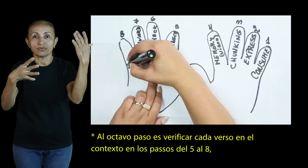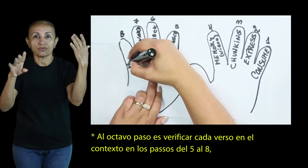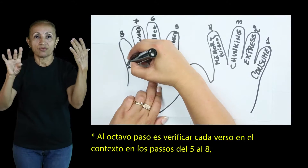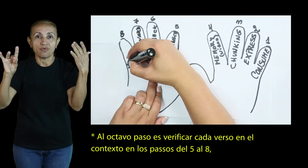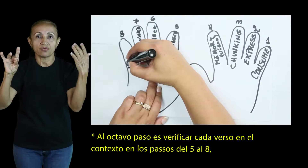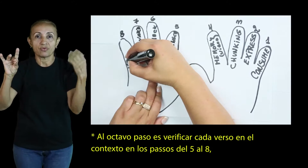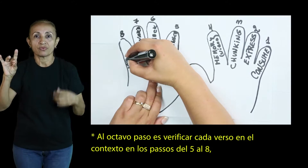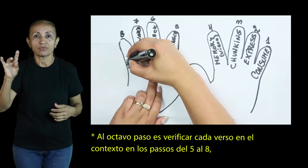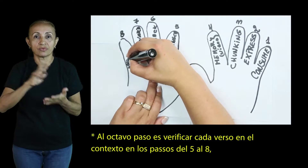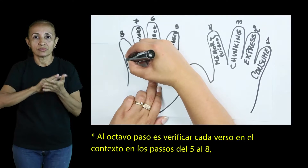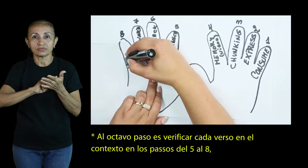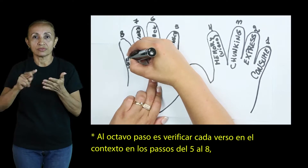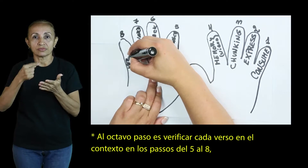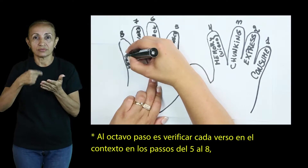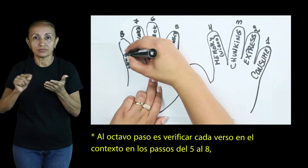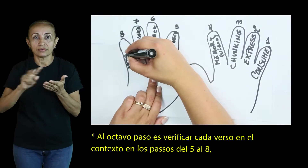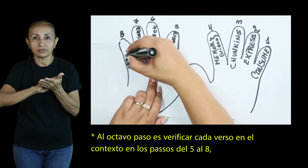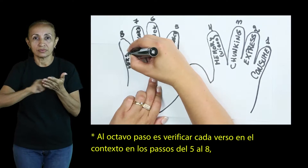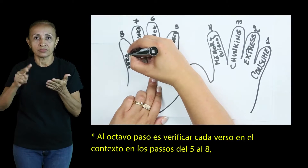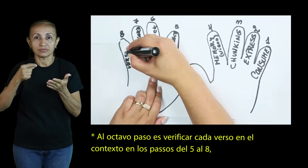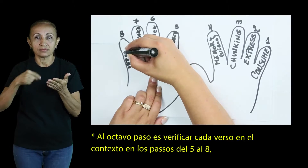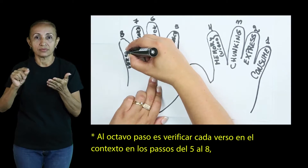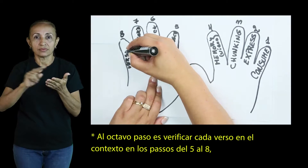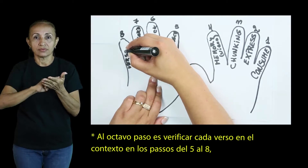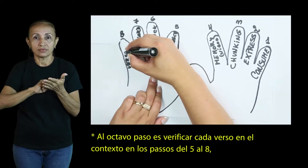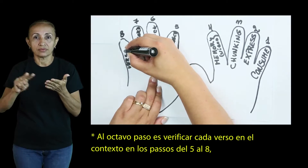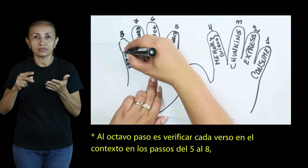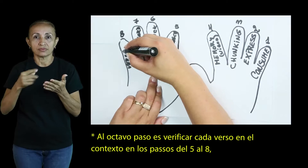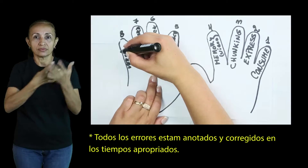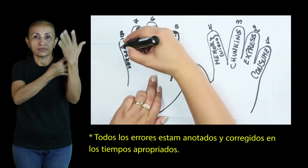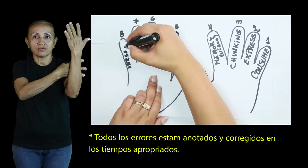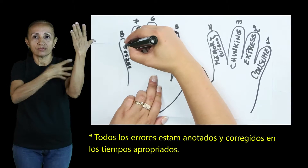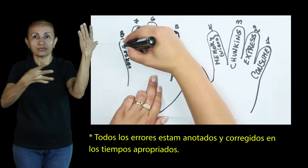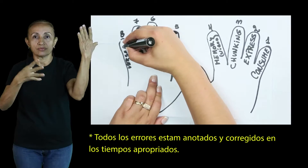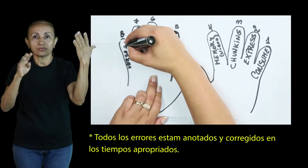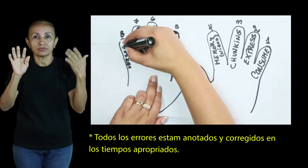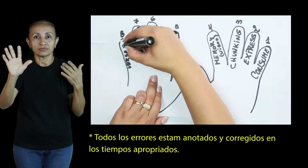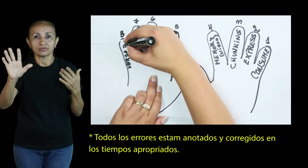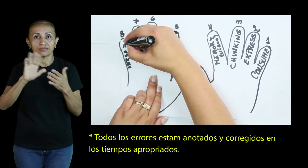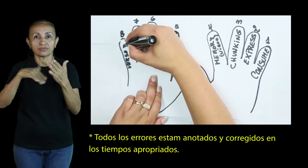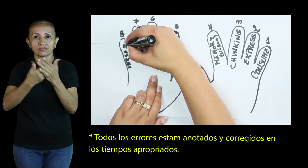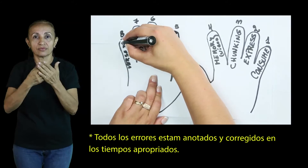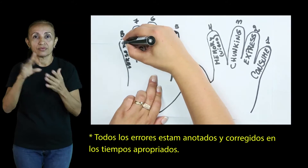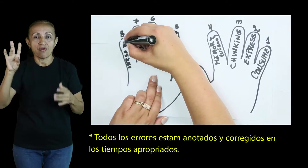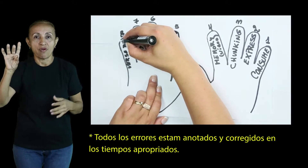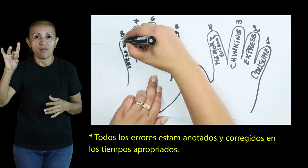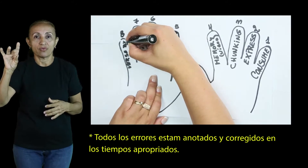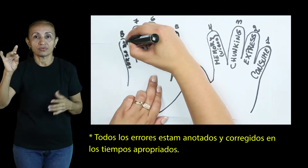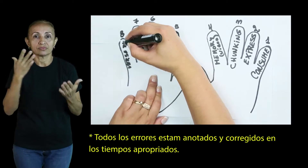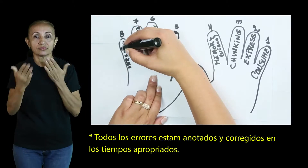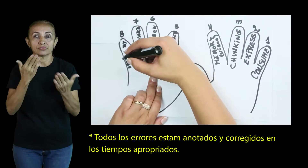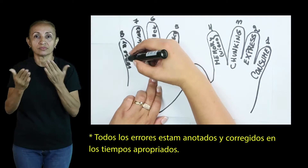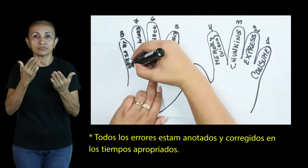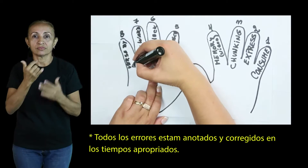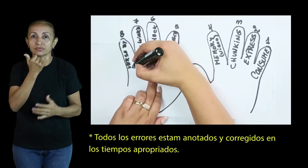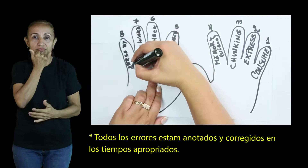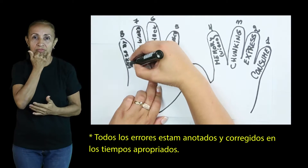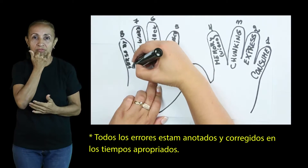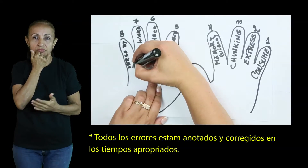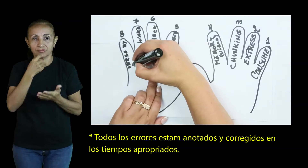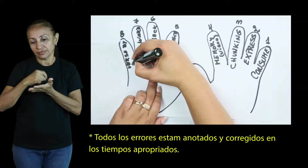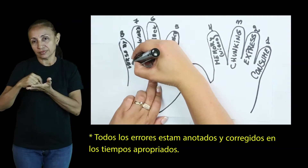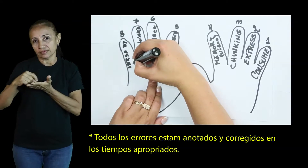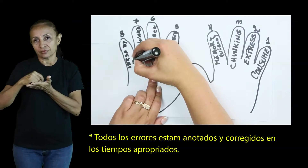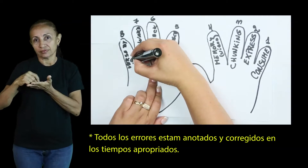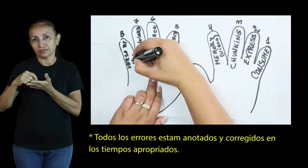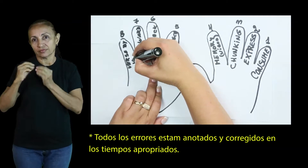The 8th step is to check each verse in context. In steps 5 through 8, all mistakes are noted